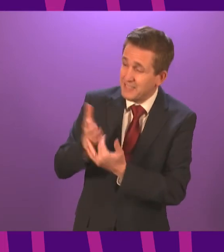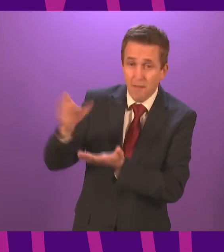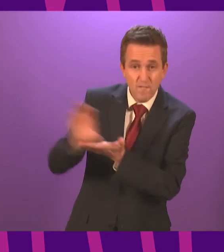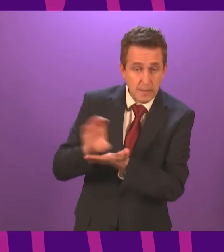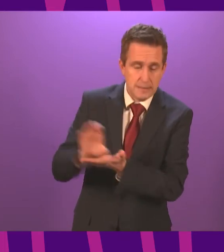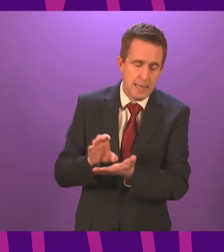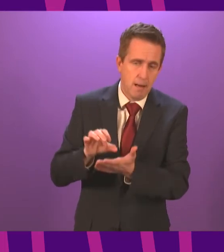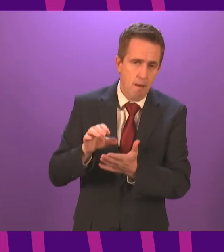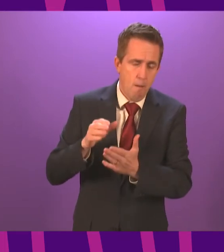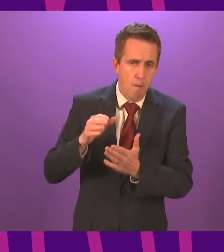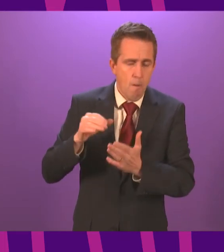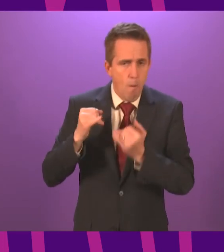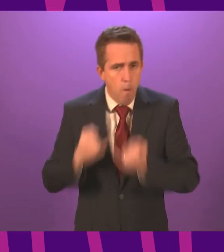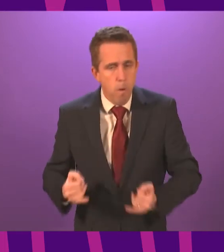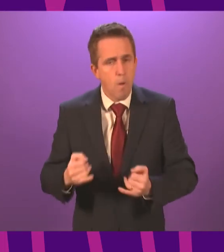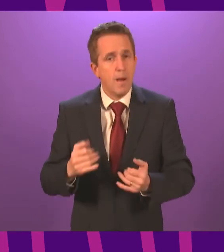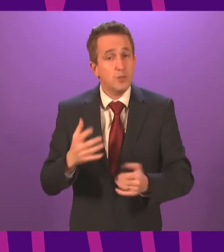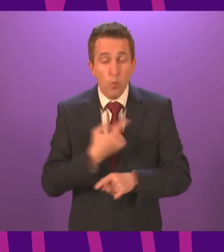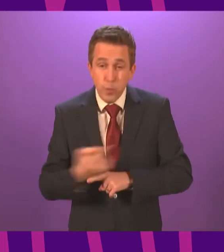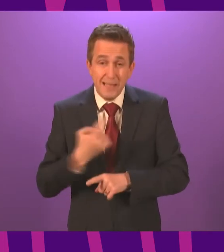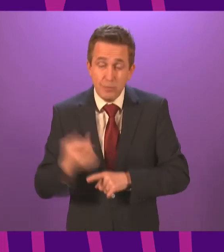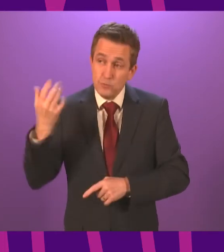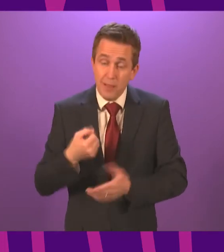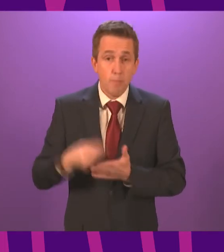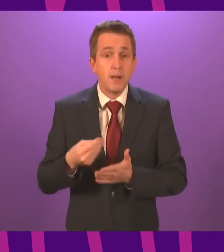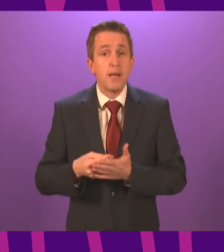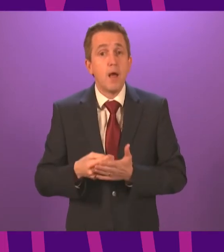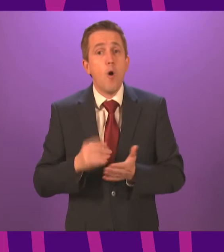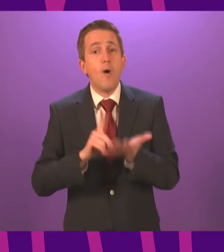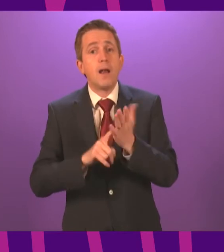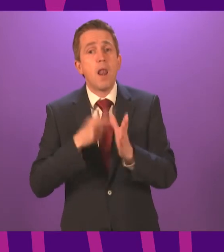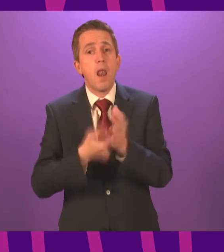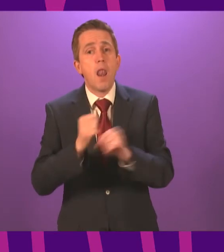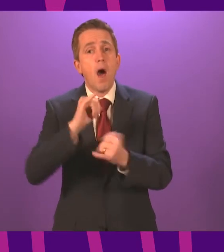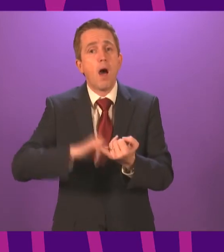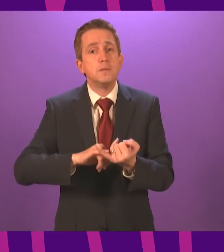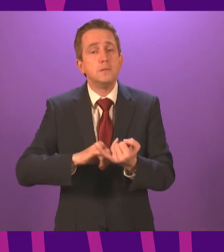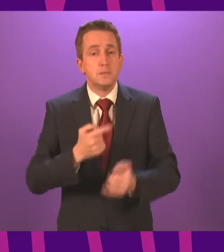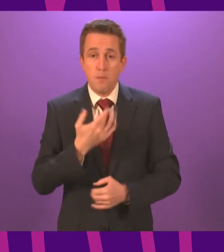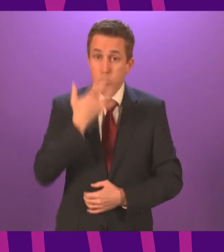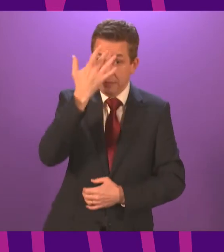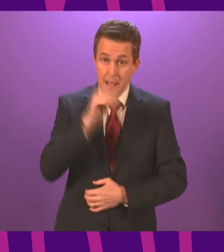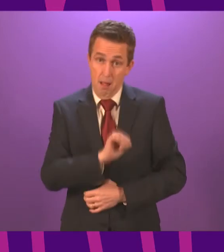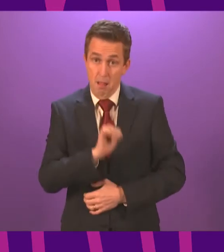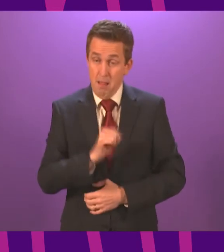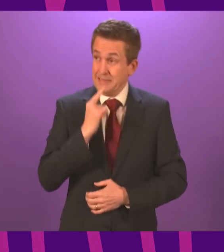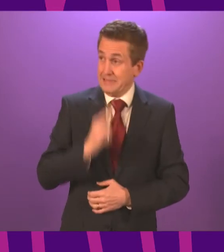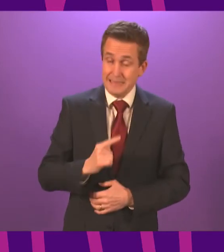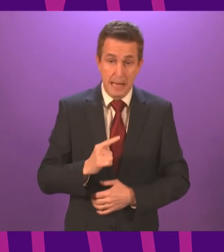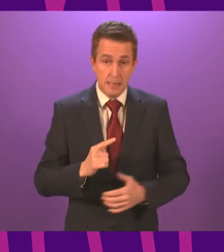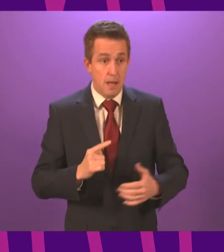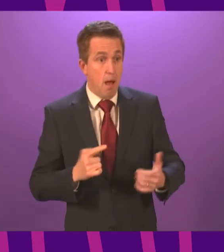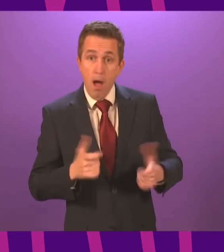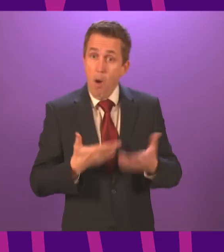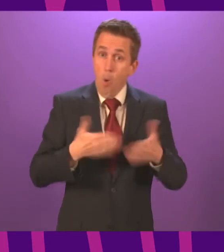out, weeks after they had to close. Or the hotel in Largs, who described themselves as being in a zombie-like state because they're allowed to